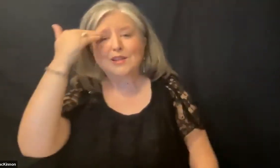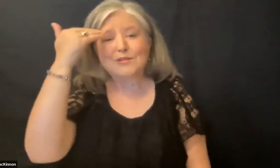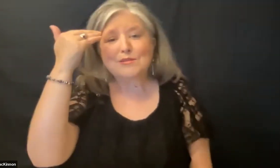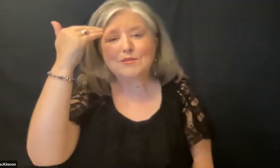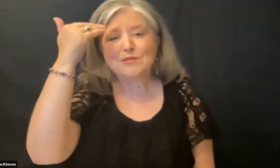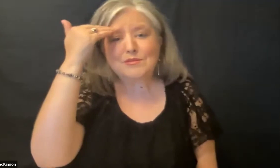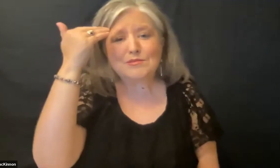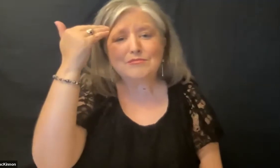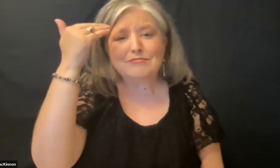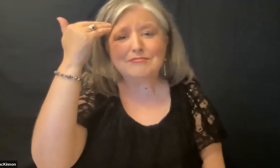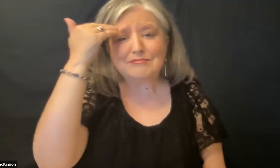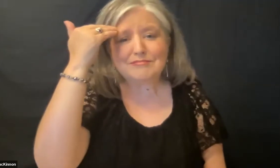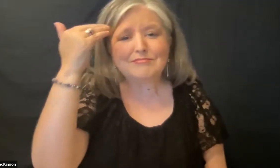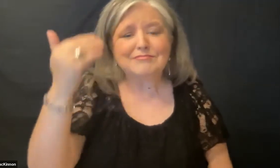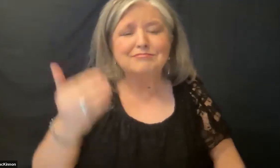A cloudy way, I know.